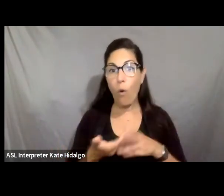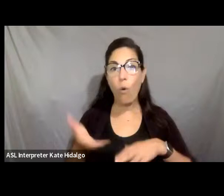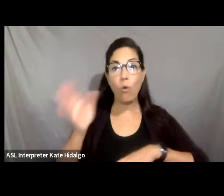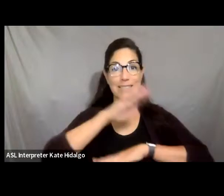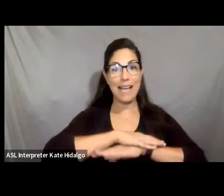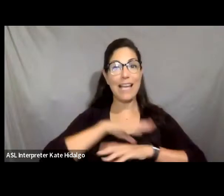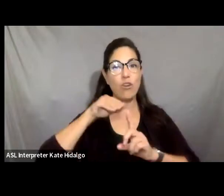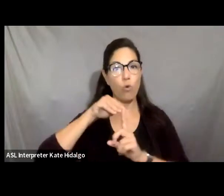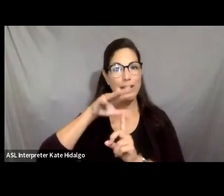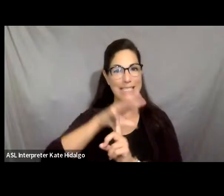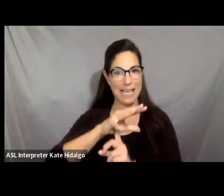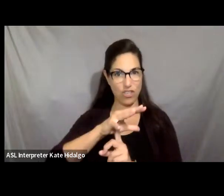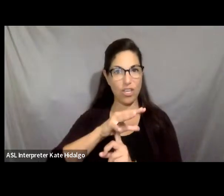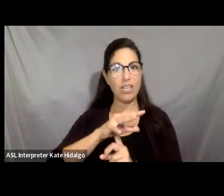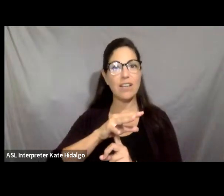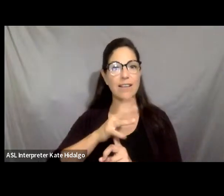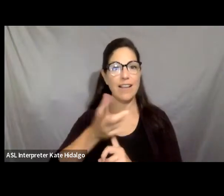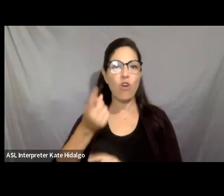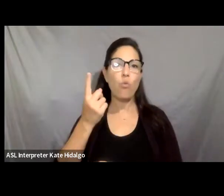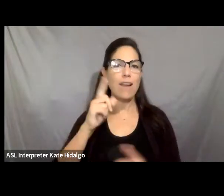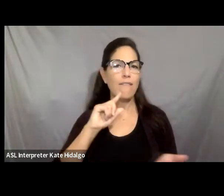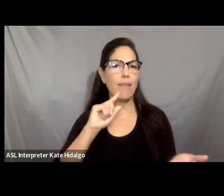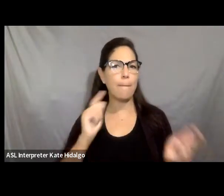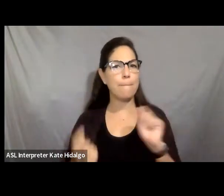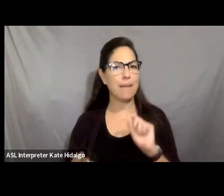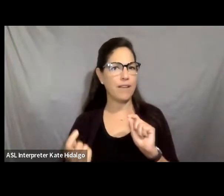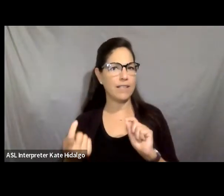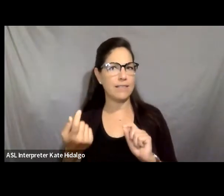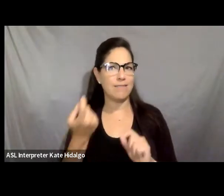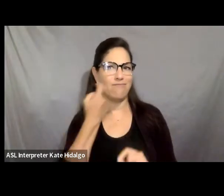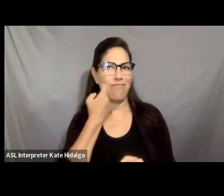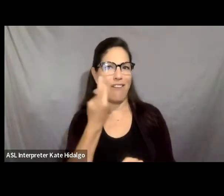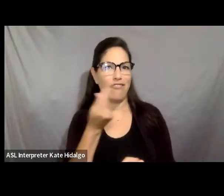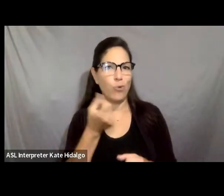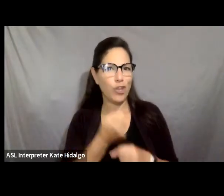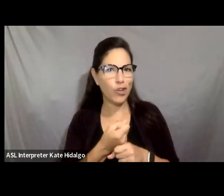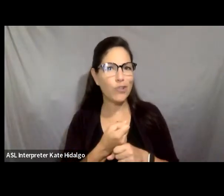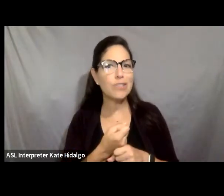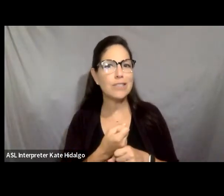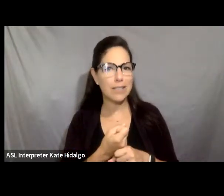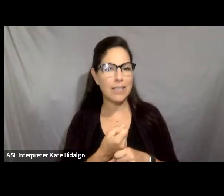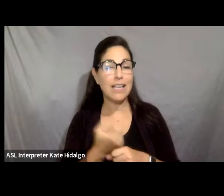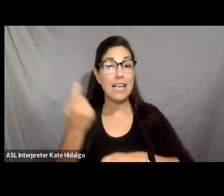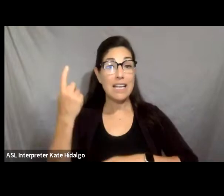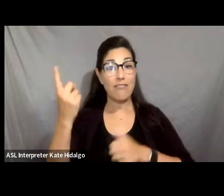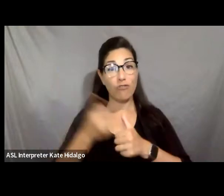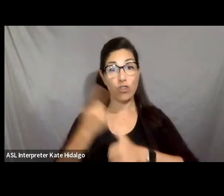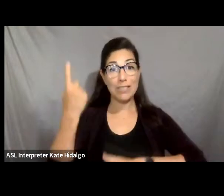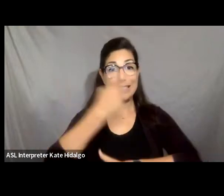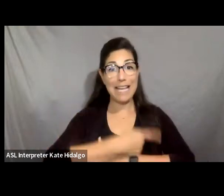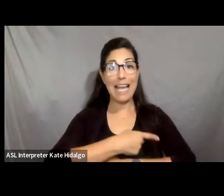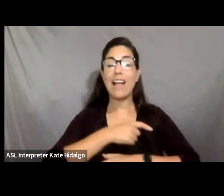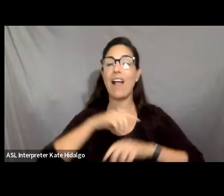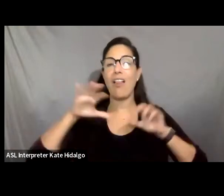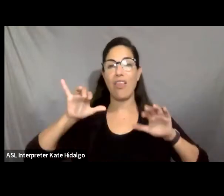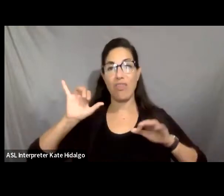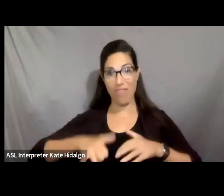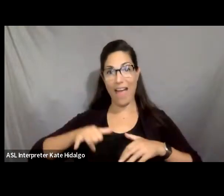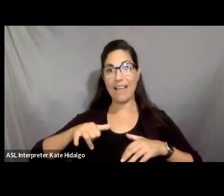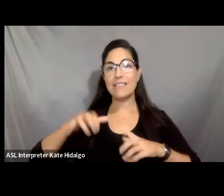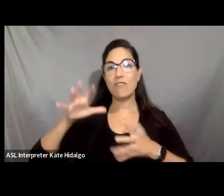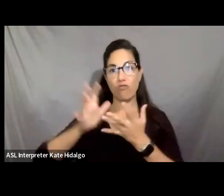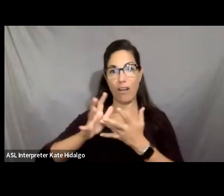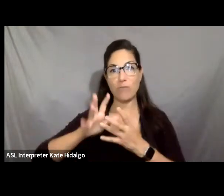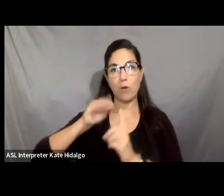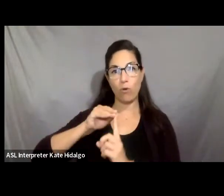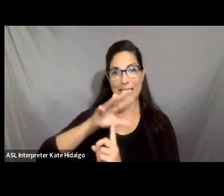in orientation. That's one of the pivots we've made over the last couple of years, having day one be freshman